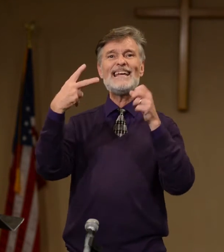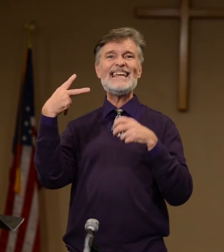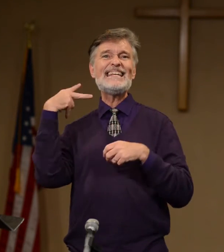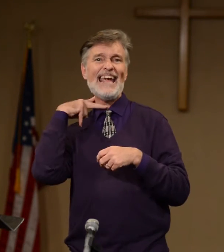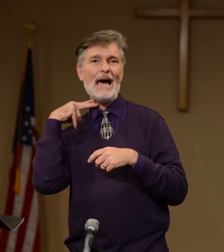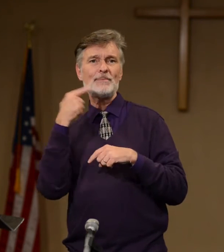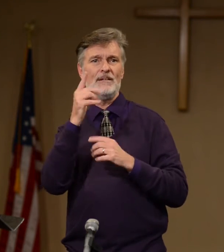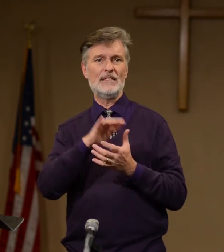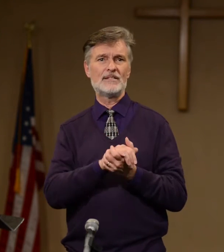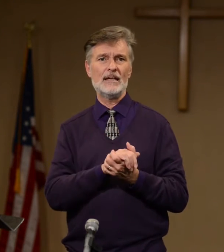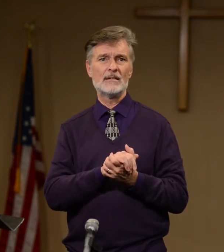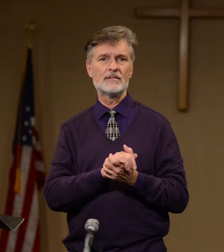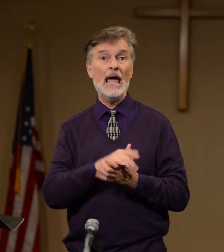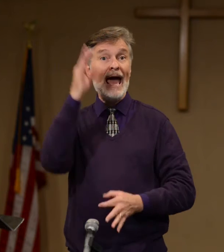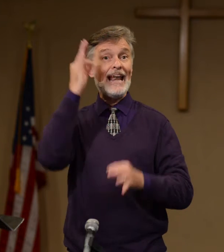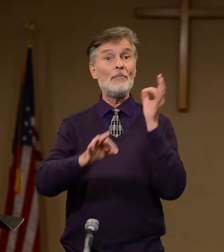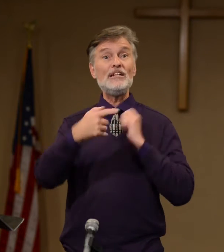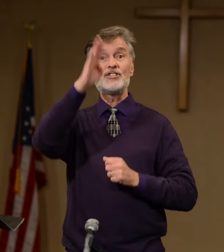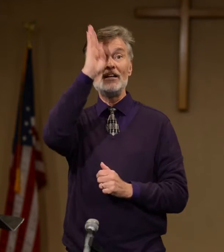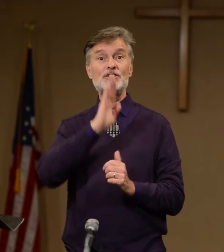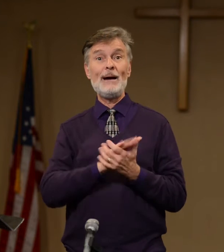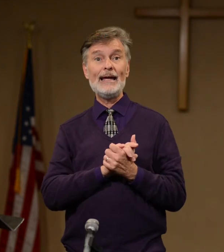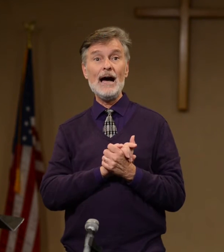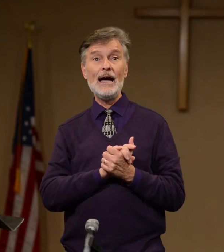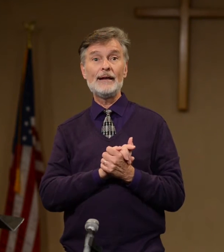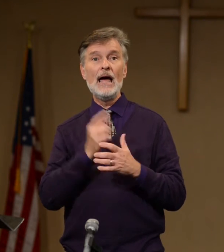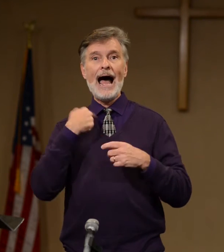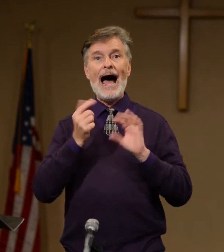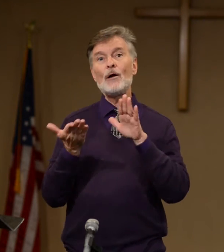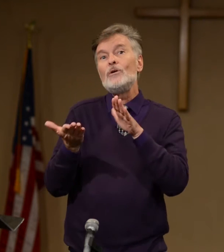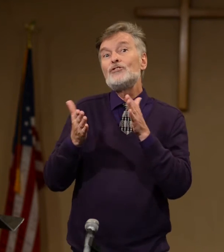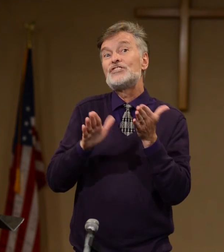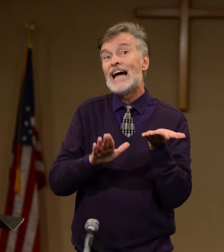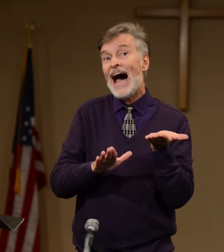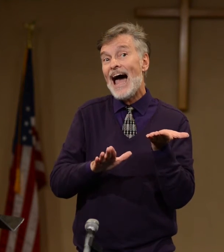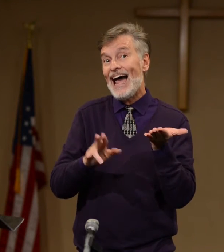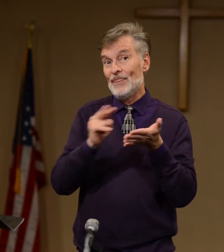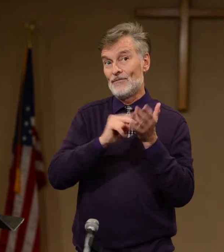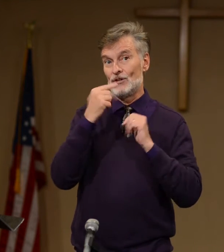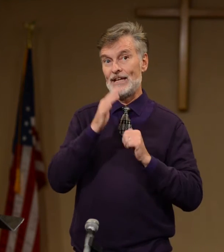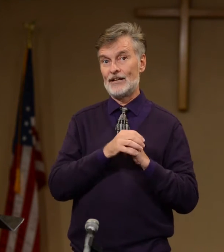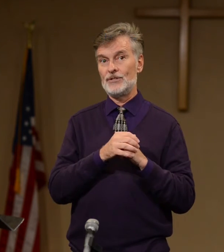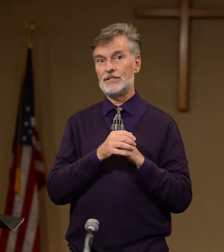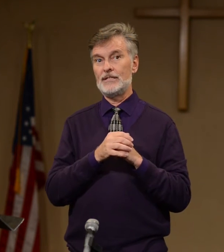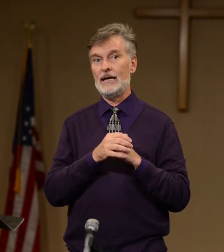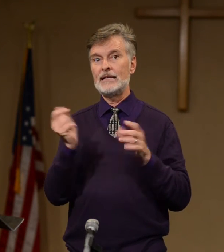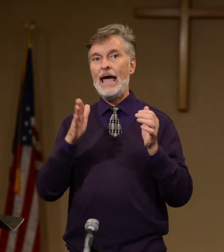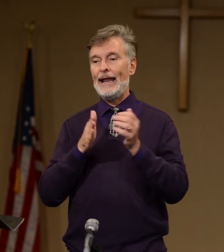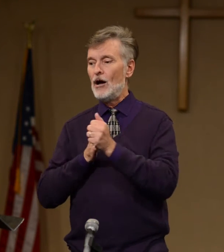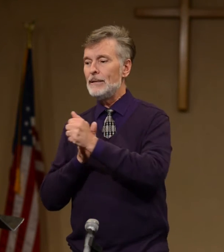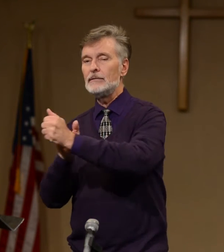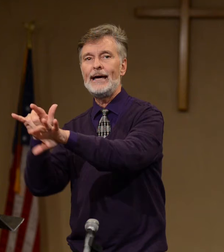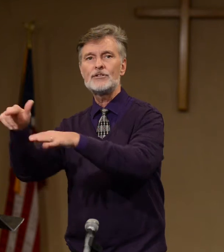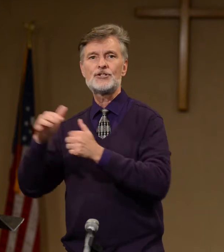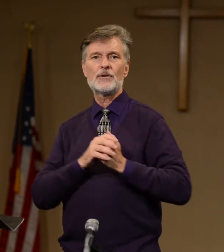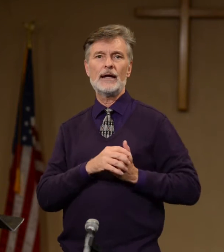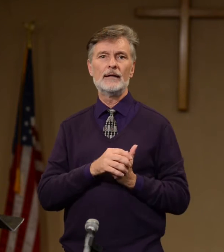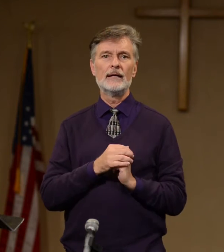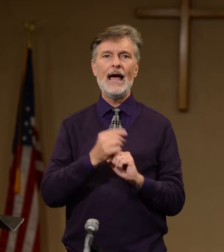taken captive, it says, and I'll be judged by God. I will die, the verse actually says, and I'll be led astray.